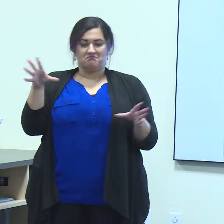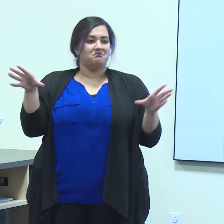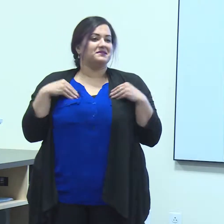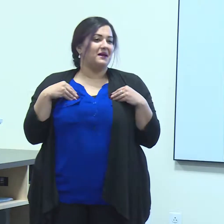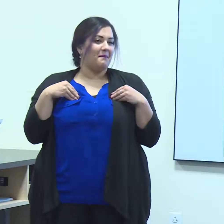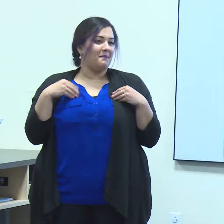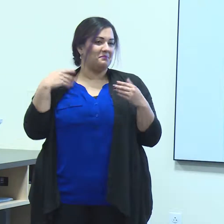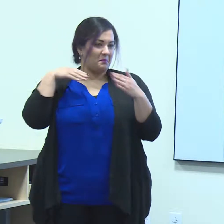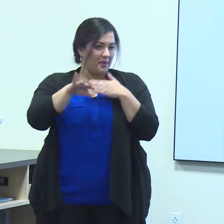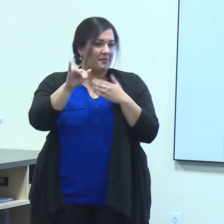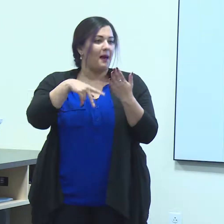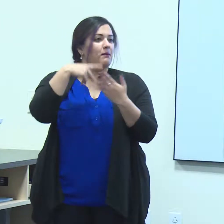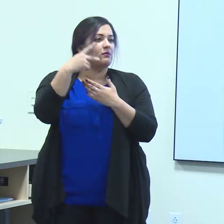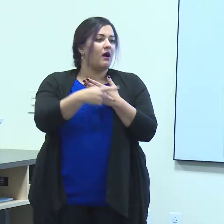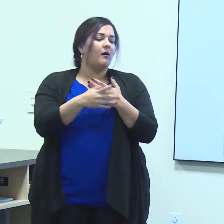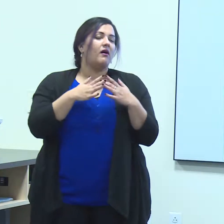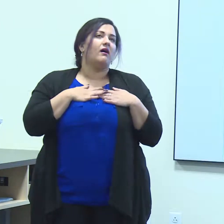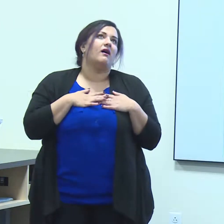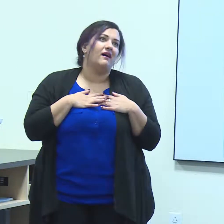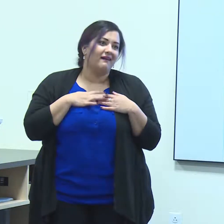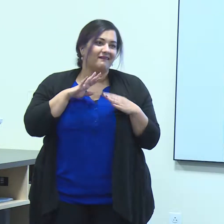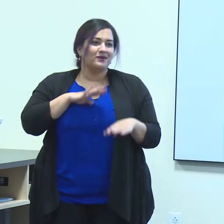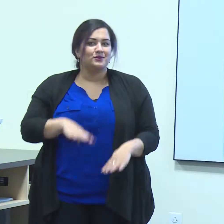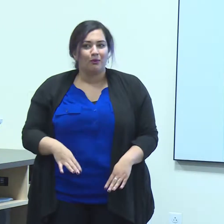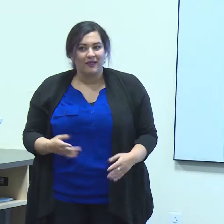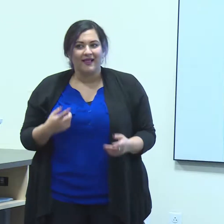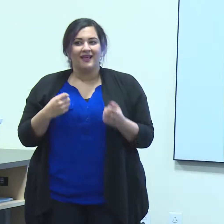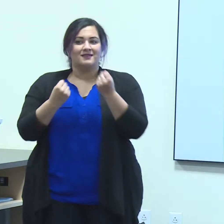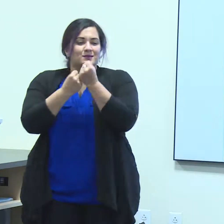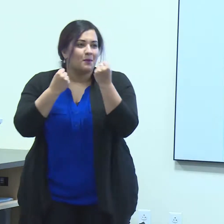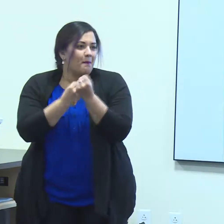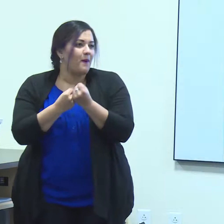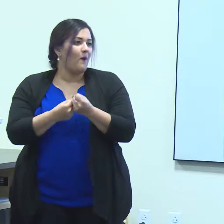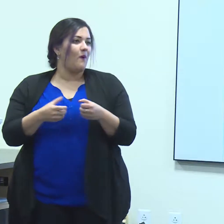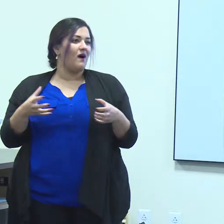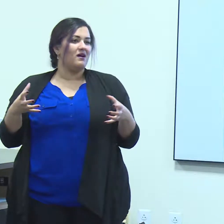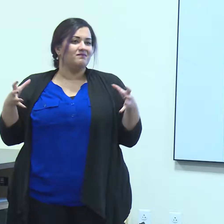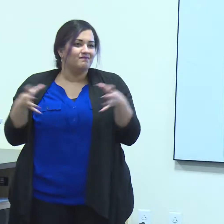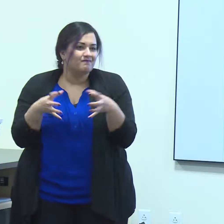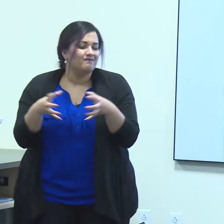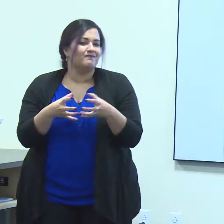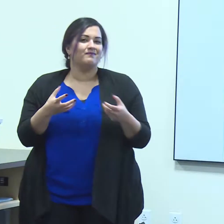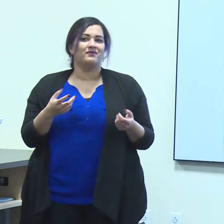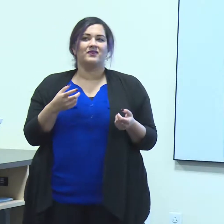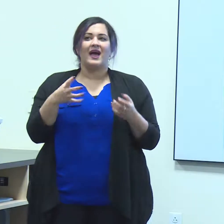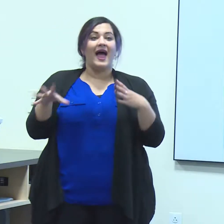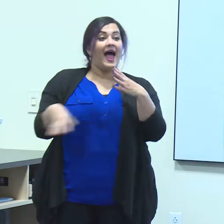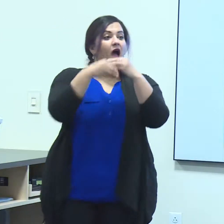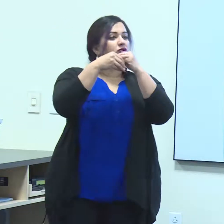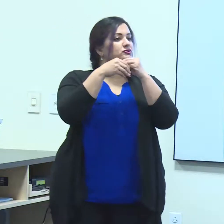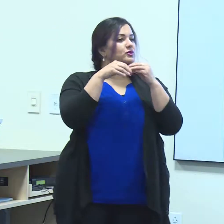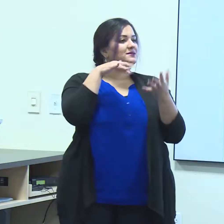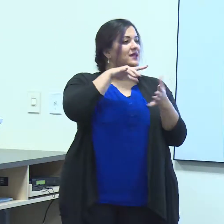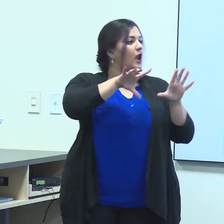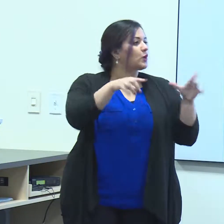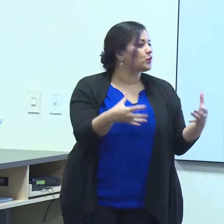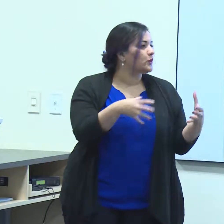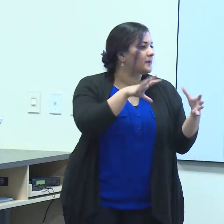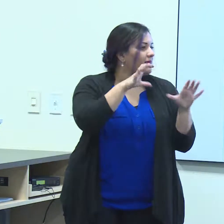So I applied for the program, and they accepted me, and oh my goodness, it was such a relief. They provided me so much support and community. We